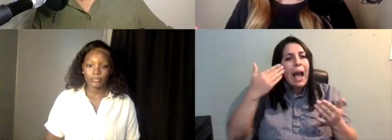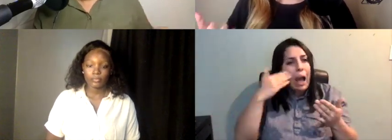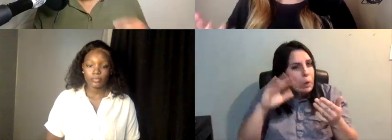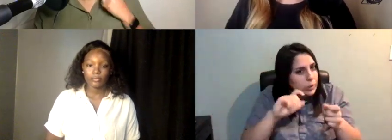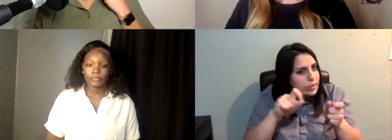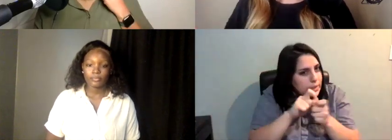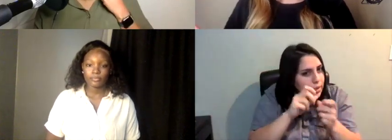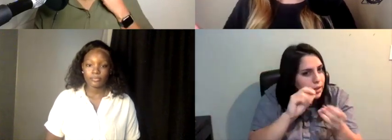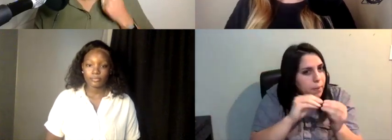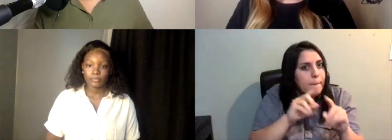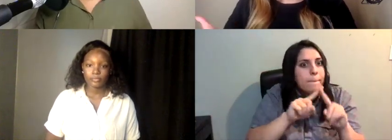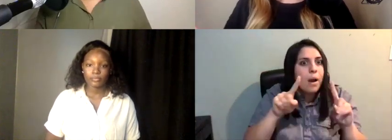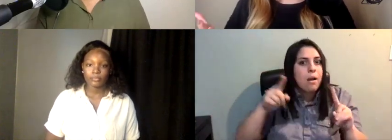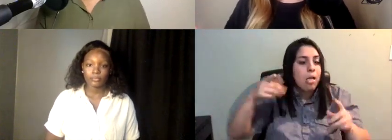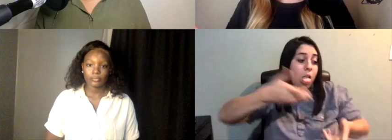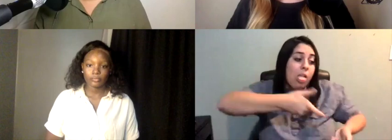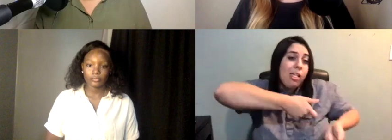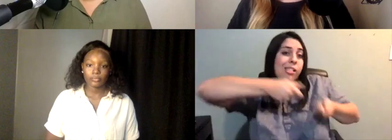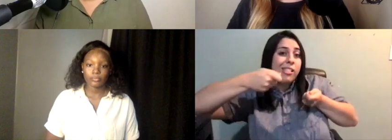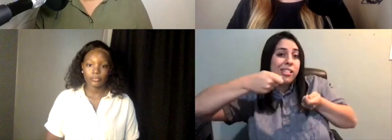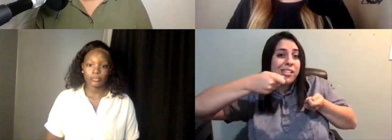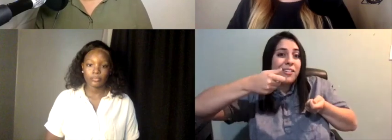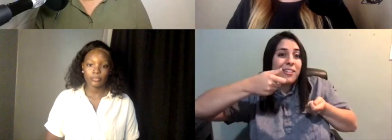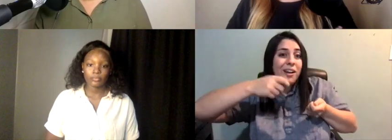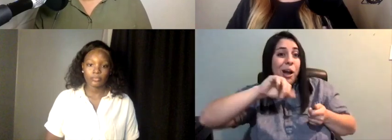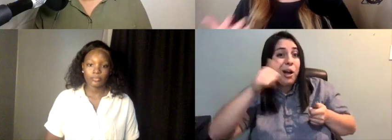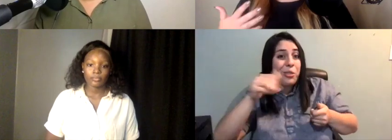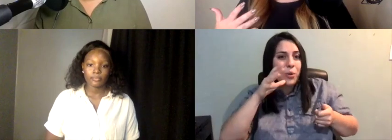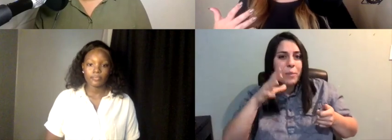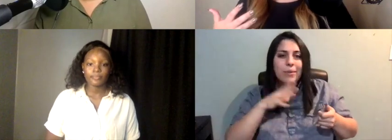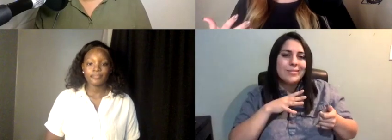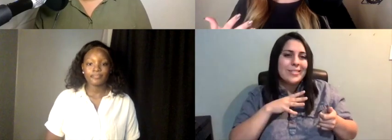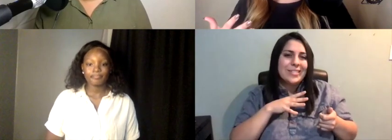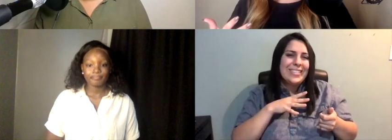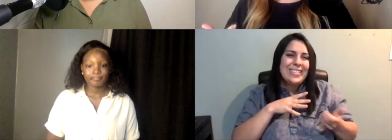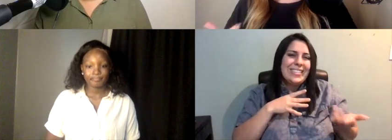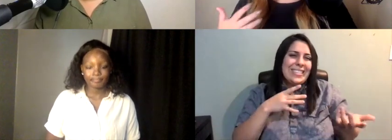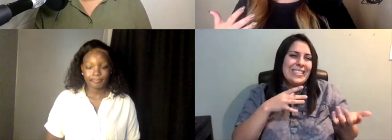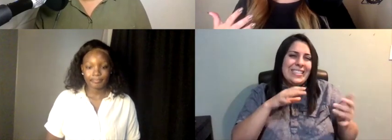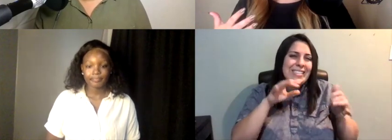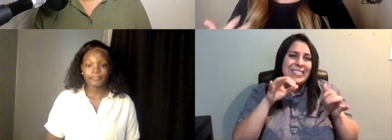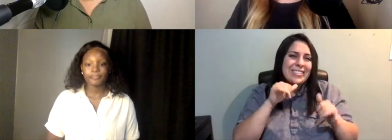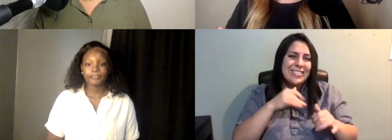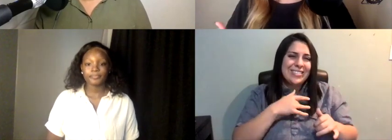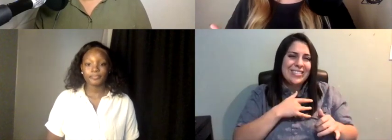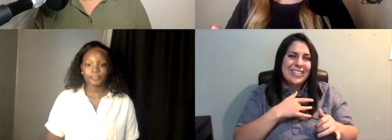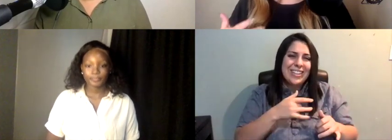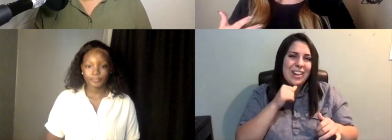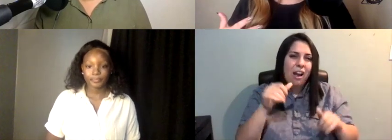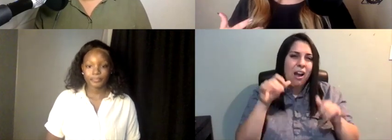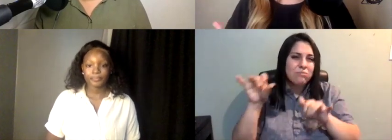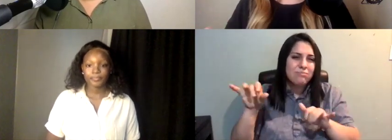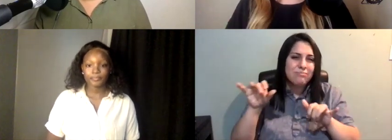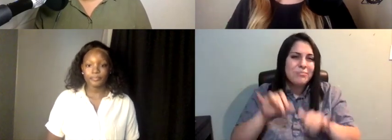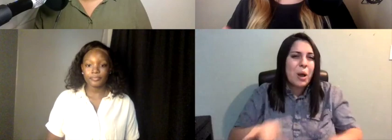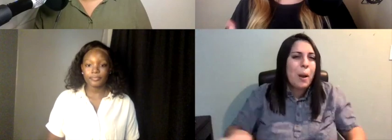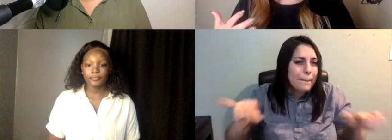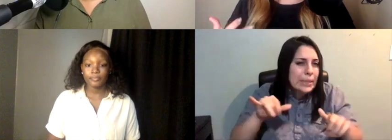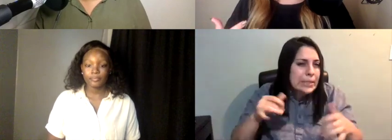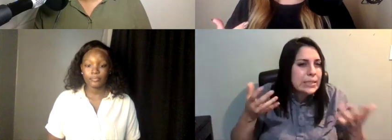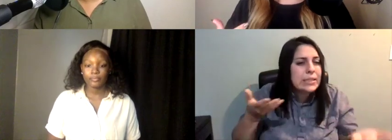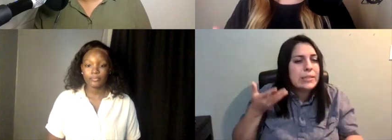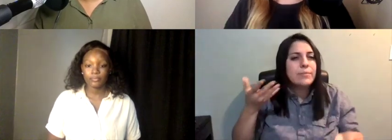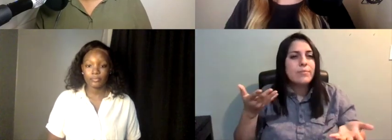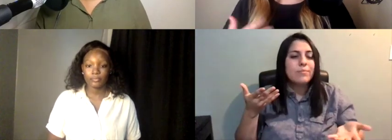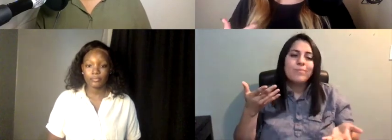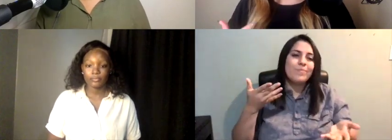other women up is not something you see as often as, oh no, like, you can't step up into this space with me, you know, like, I can't